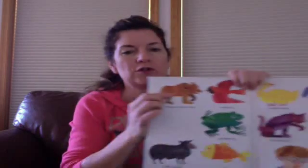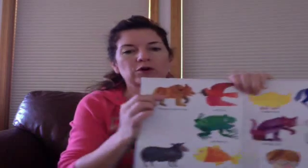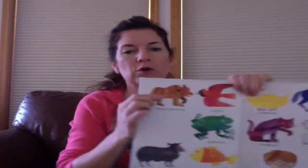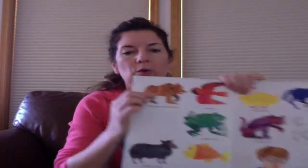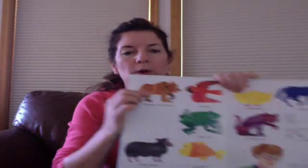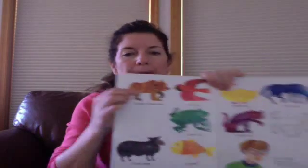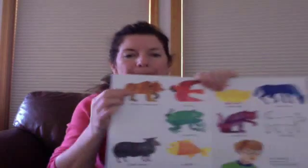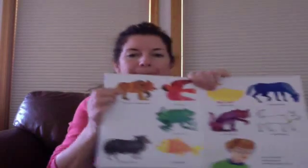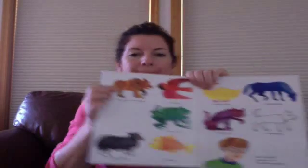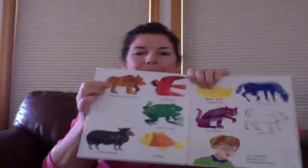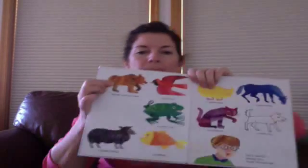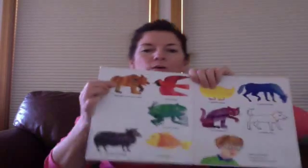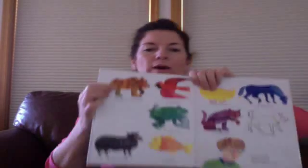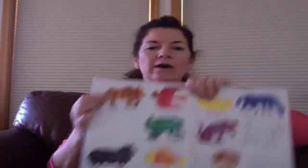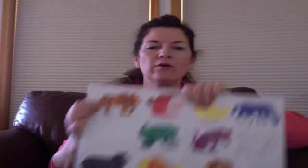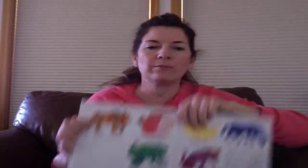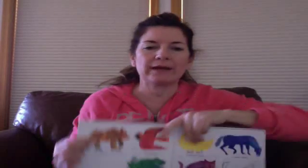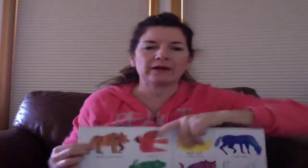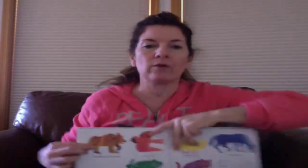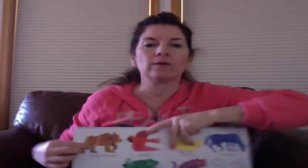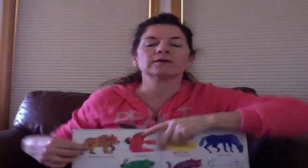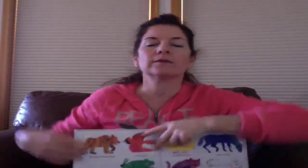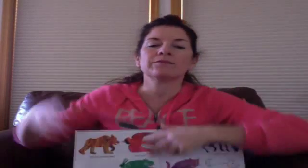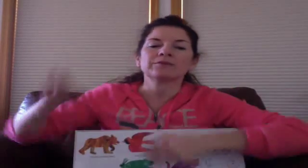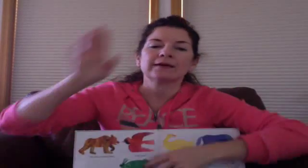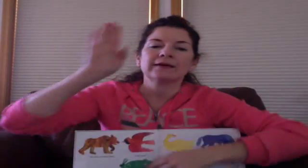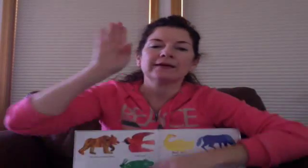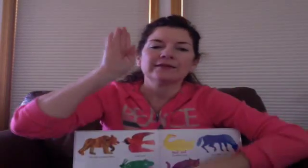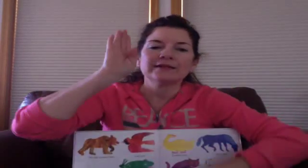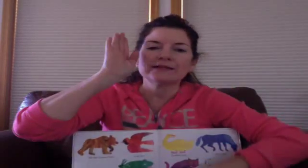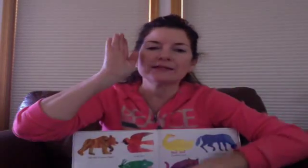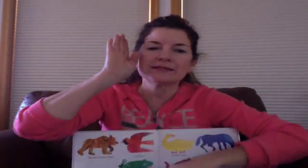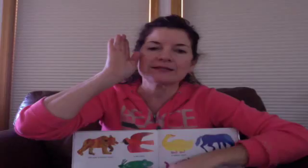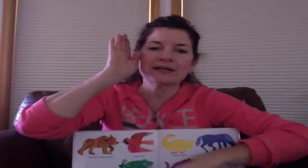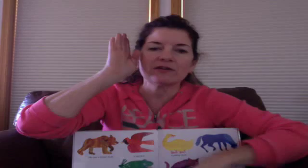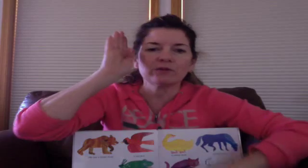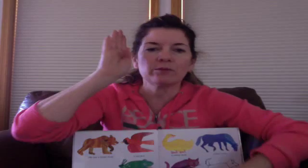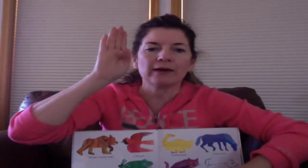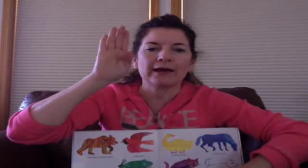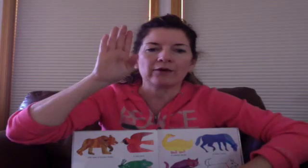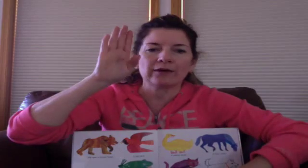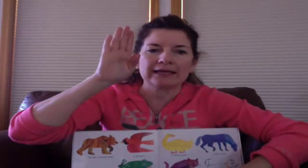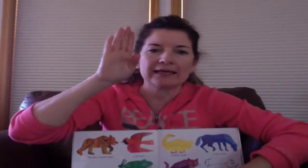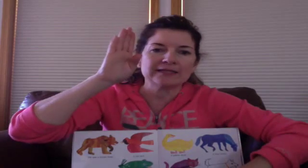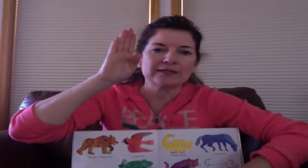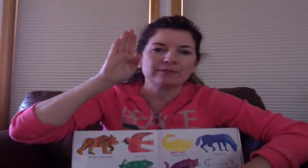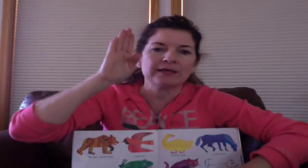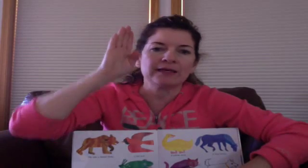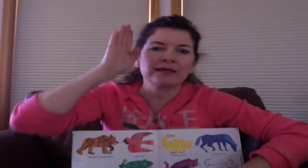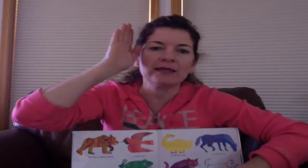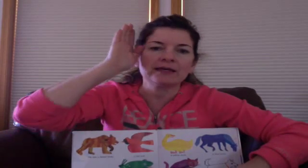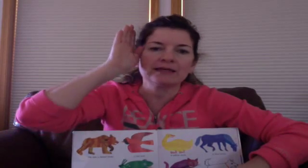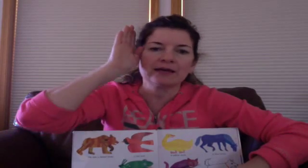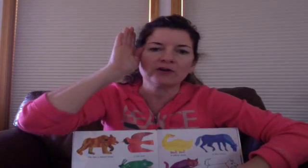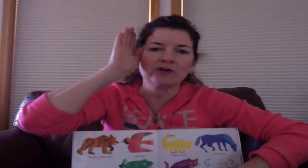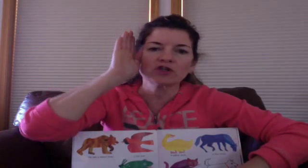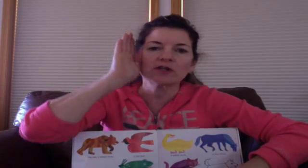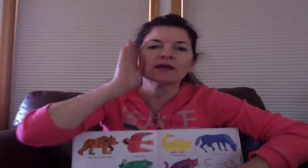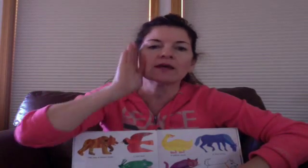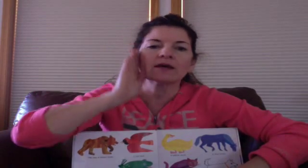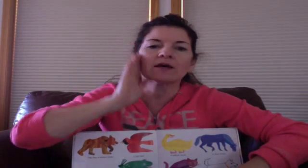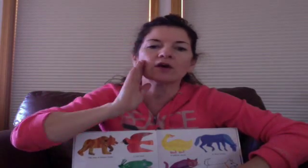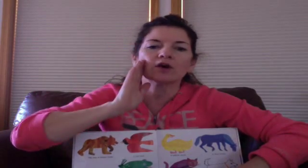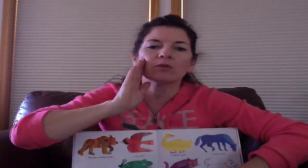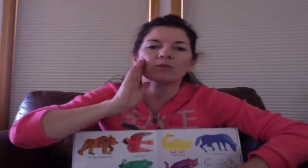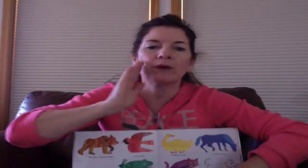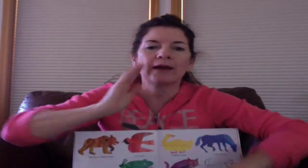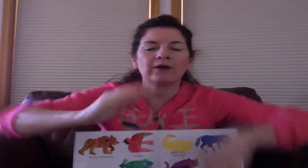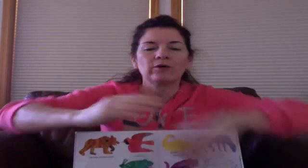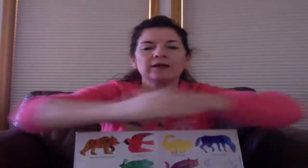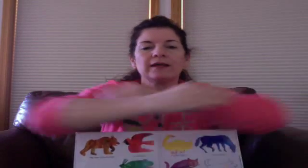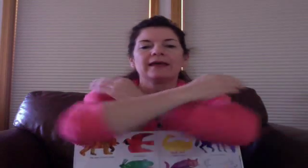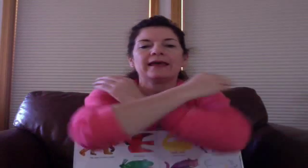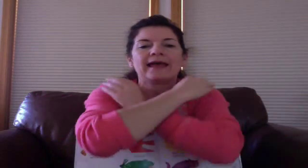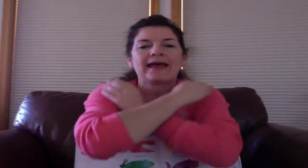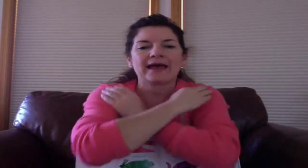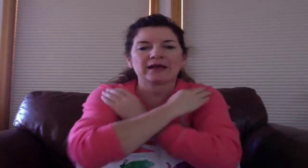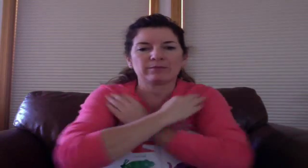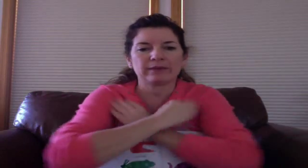So, brown bear. This is the sign for brown. It's a B down your cheek, brown, and